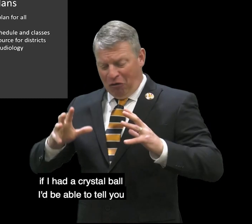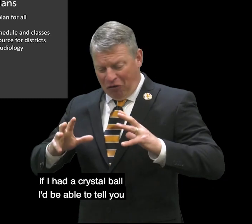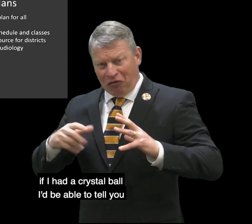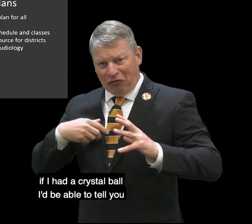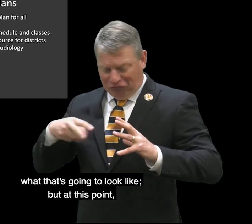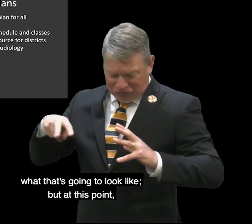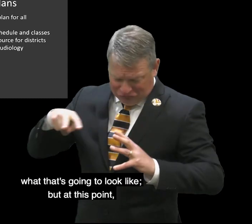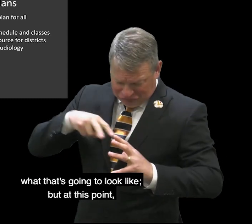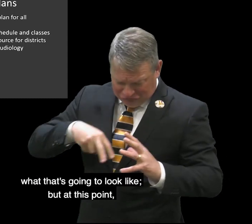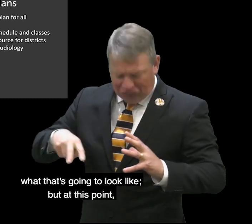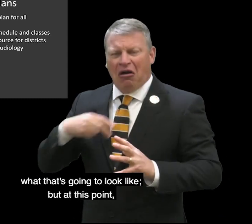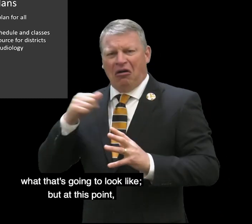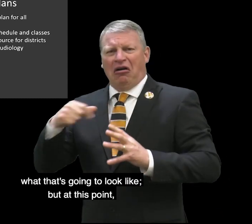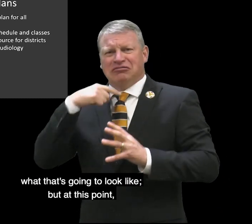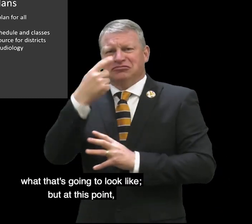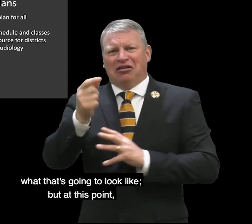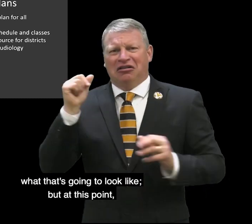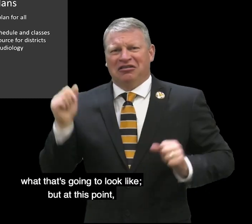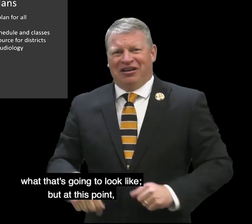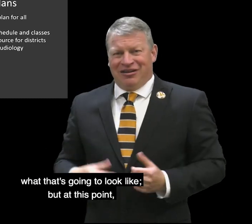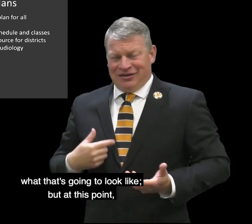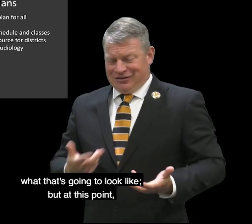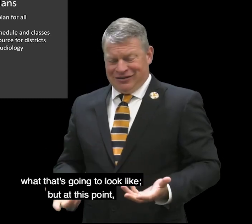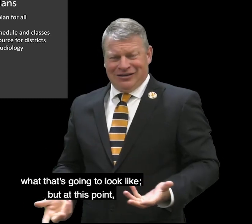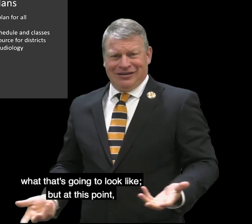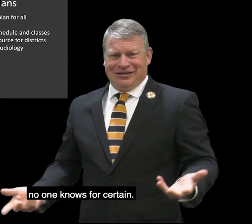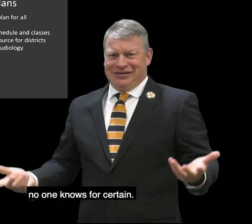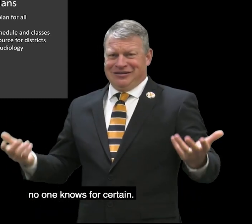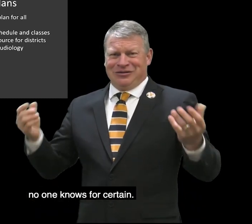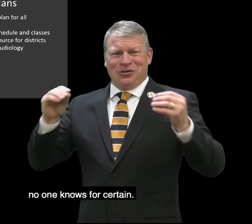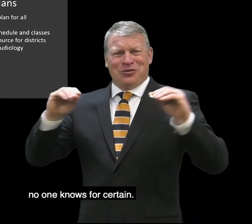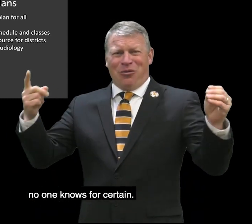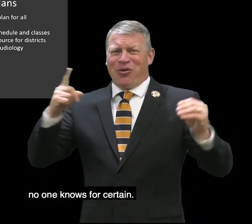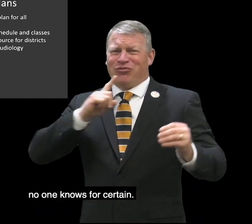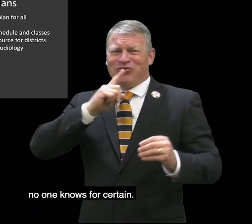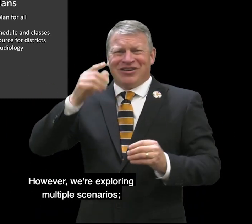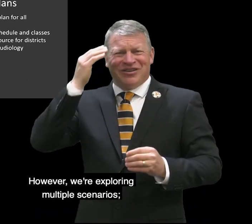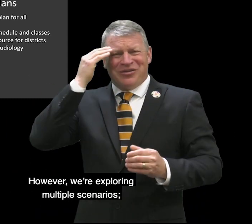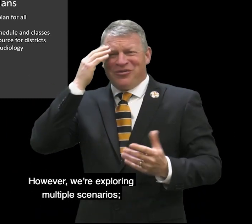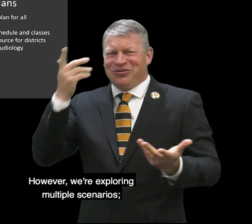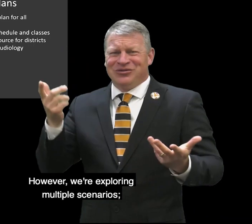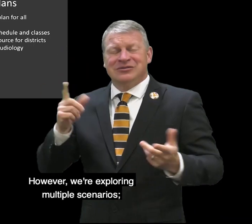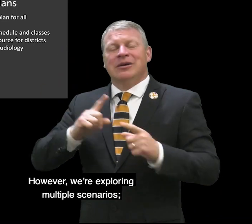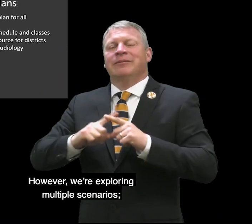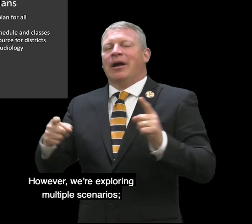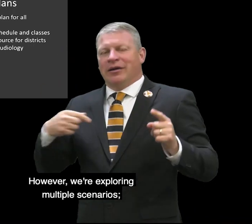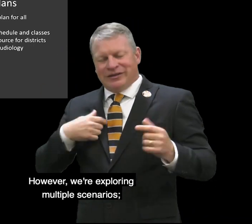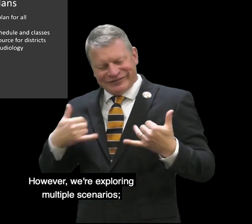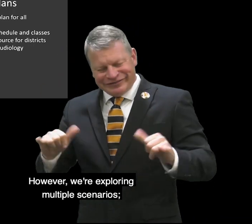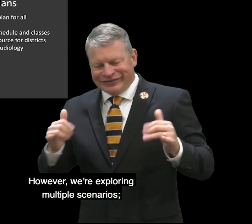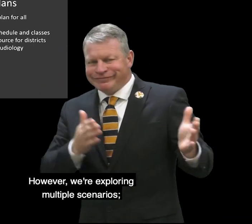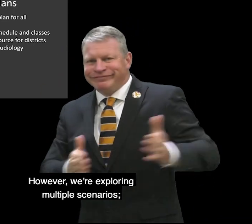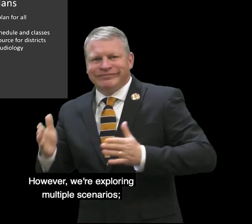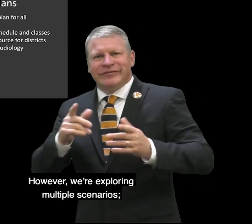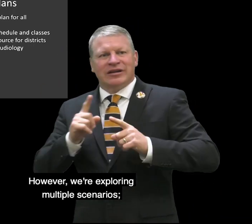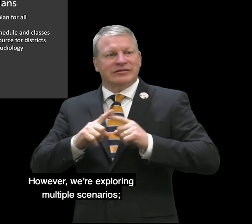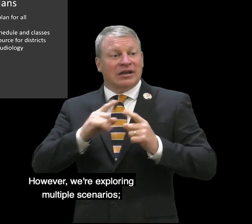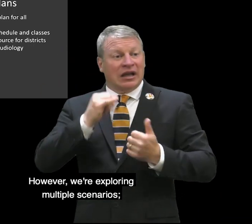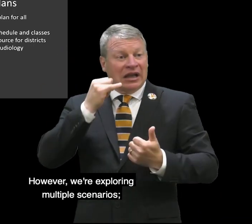future holds for us. And I've got to be honest, if I had a crystal ball, I'd be able to tell you what that's going to look like. But at this point, no one knows